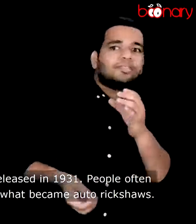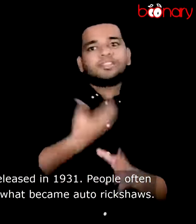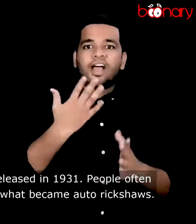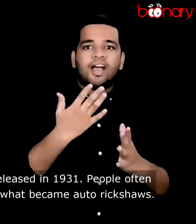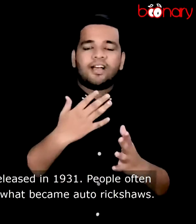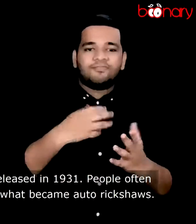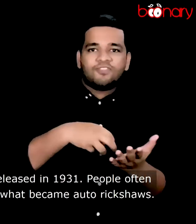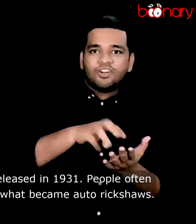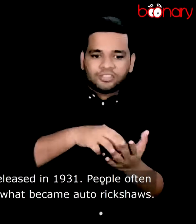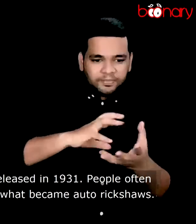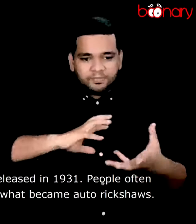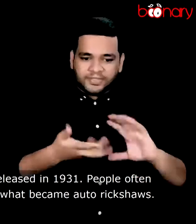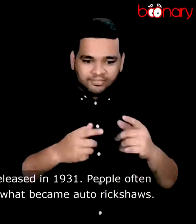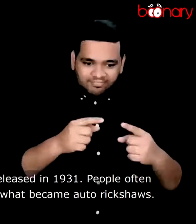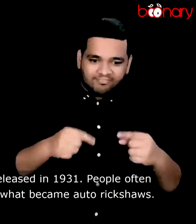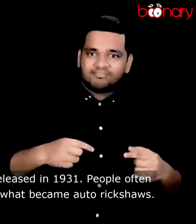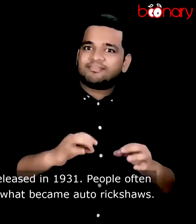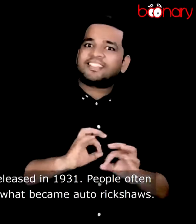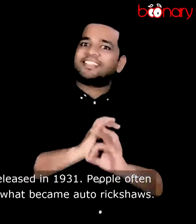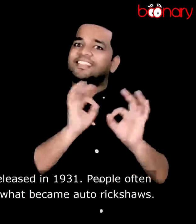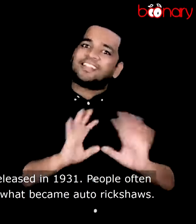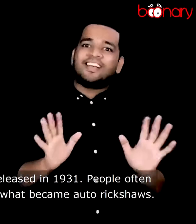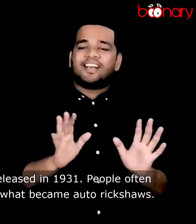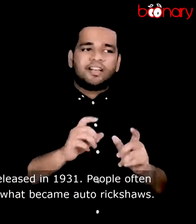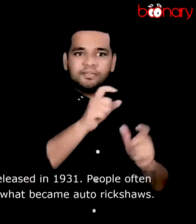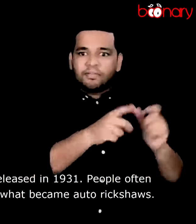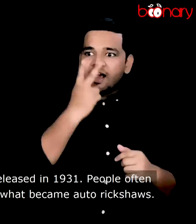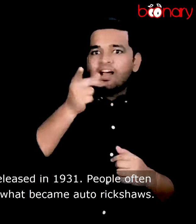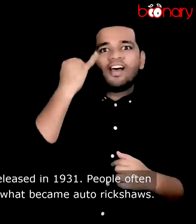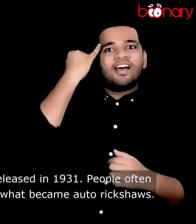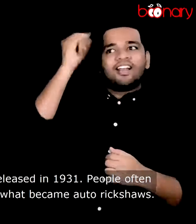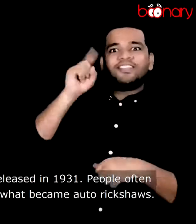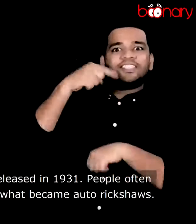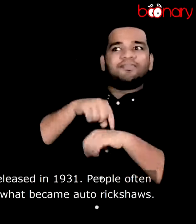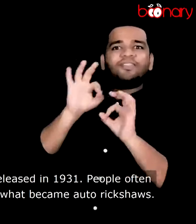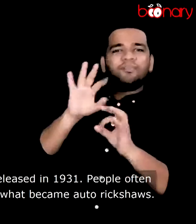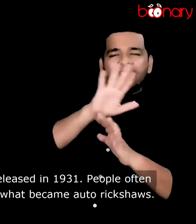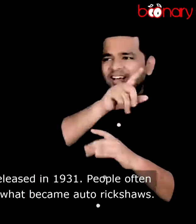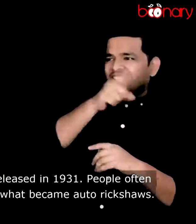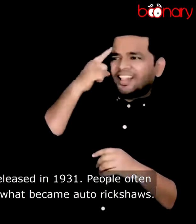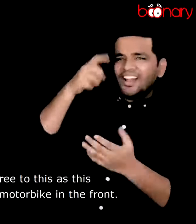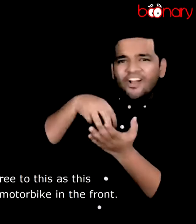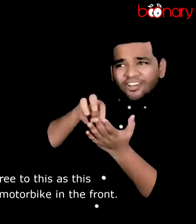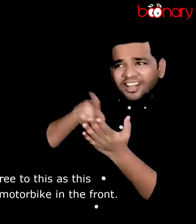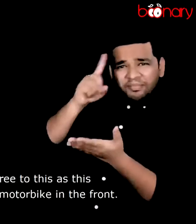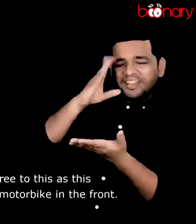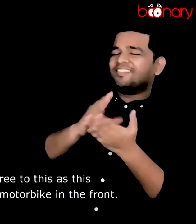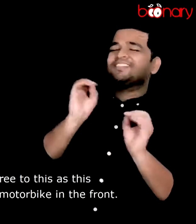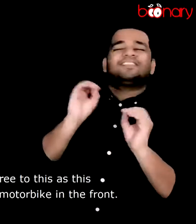in 1931. People often consider this as the first of what became auto rickshaws, but many don't agree to this